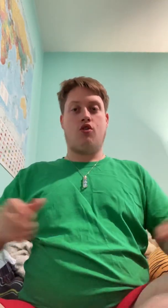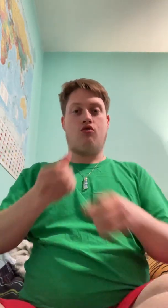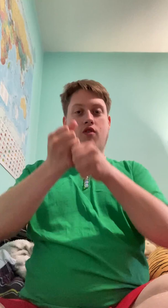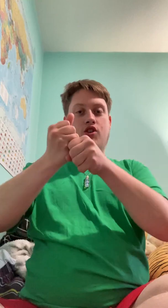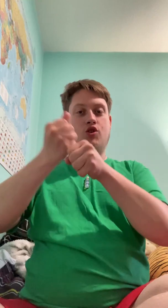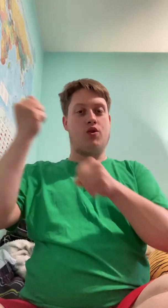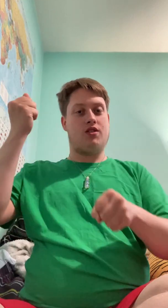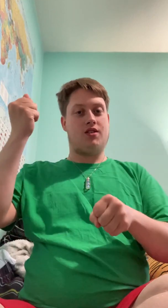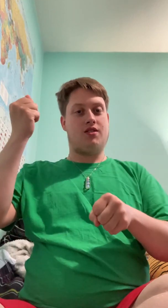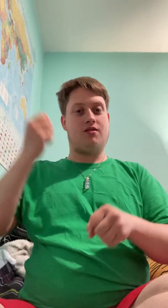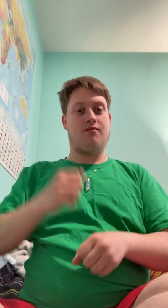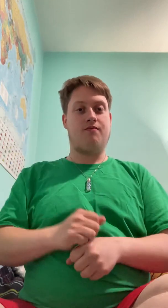Graduate.